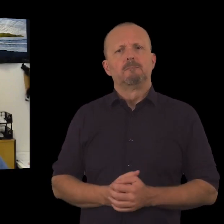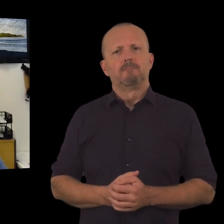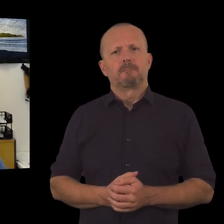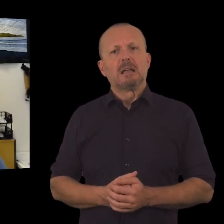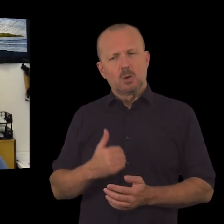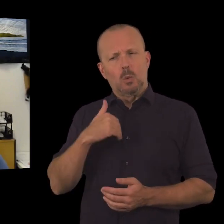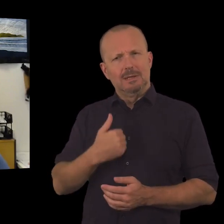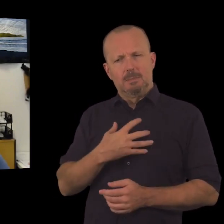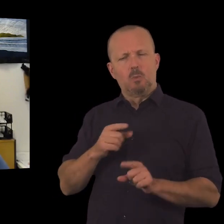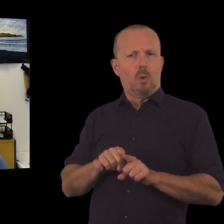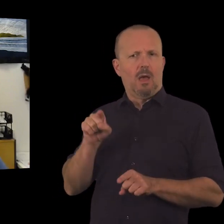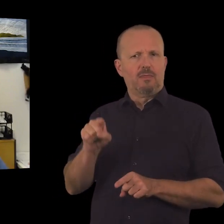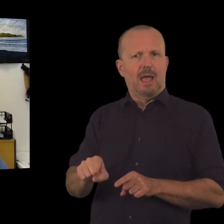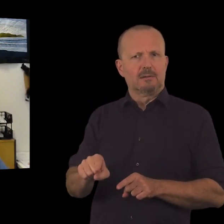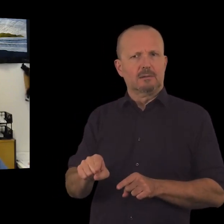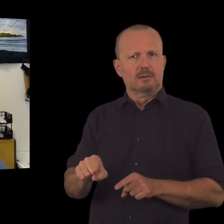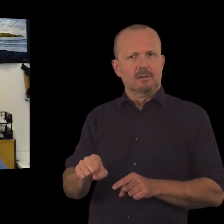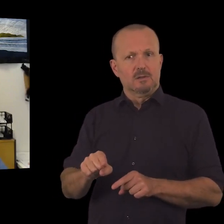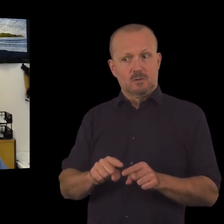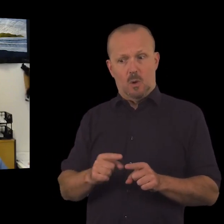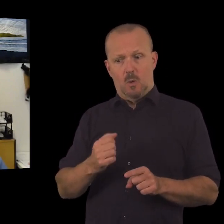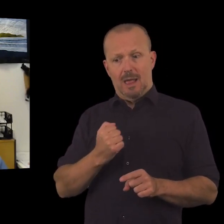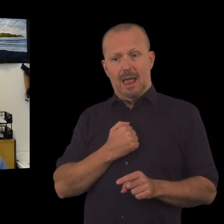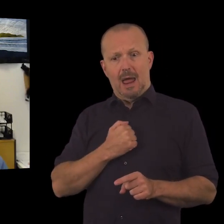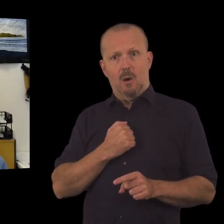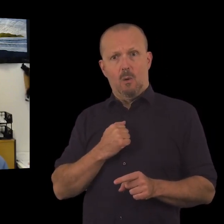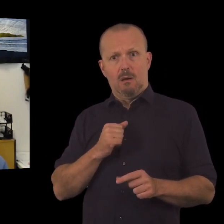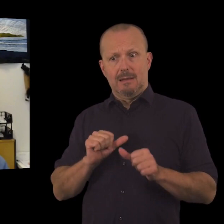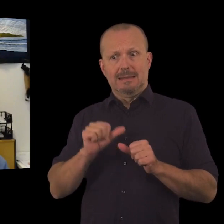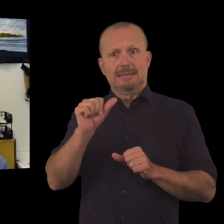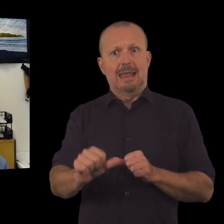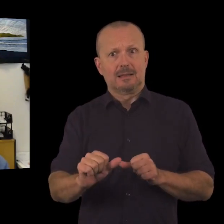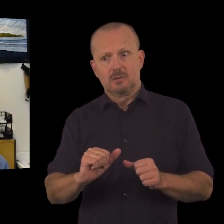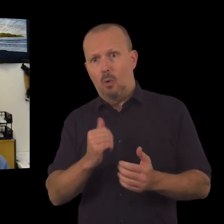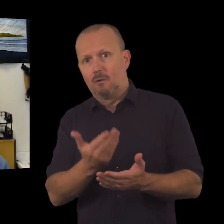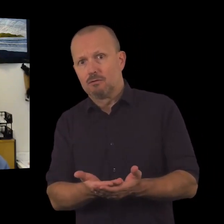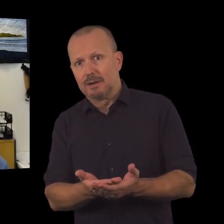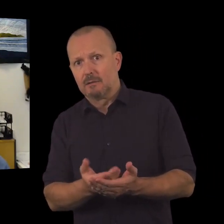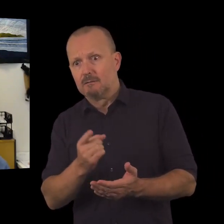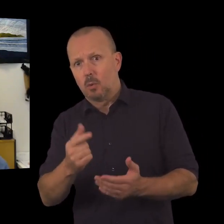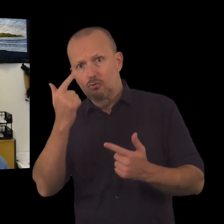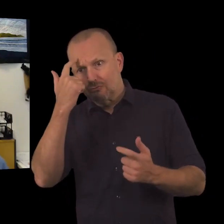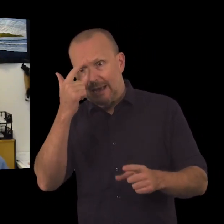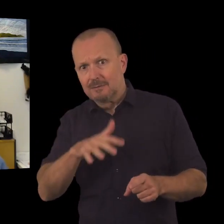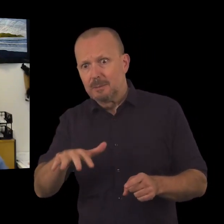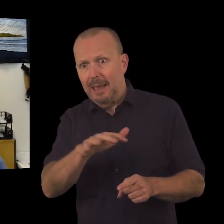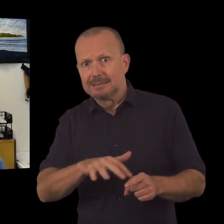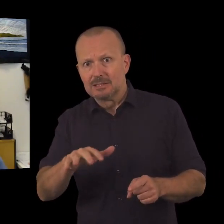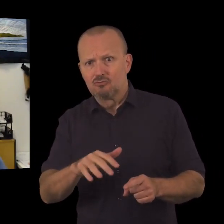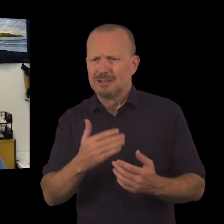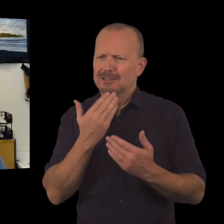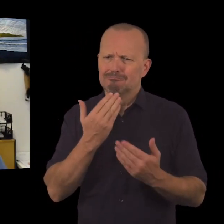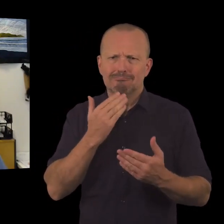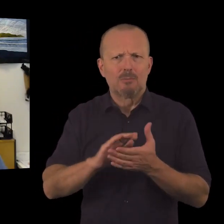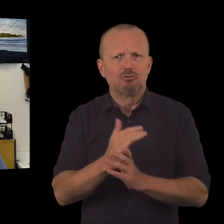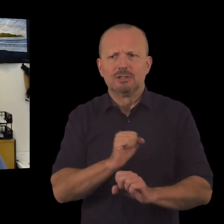So we need to be more like this. So here's our next offering for Creative Spaces Network. Building from the energy that everyone has